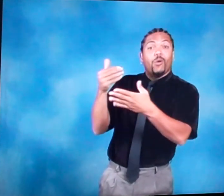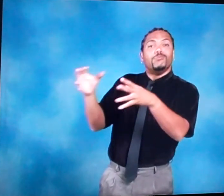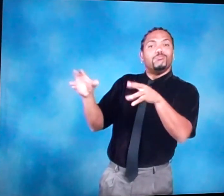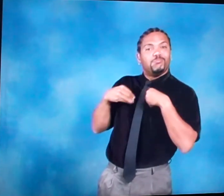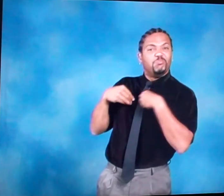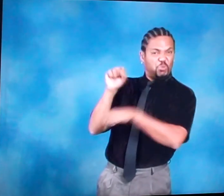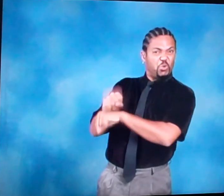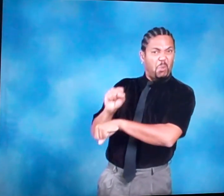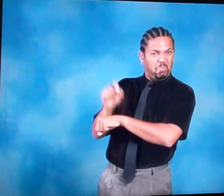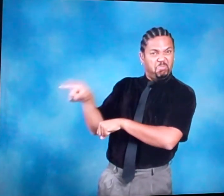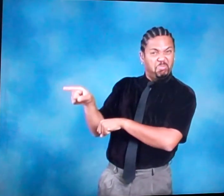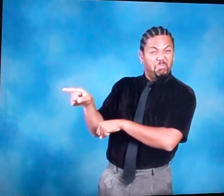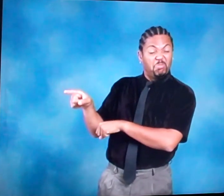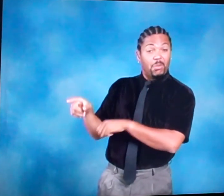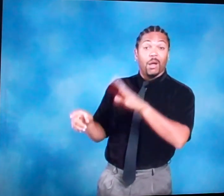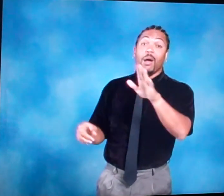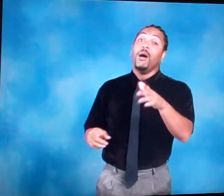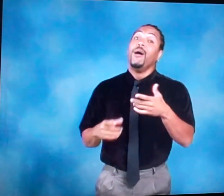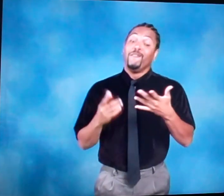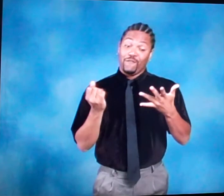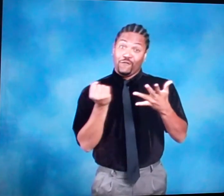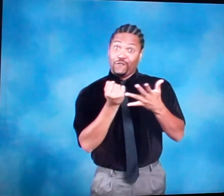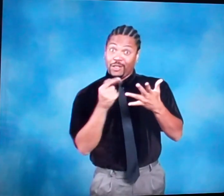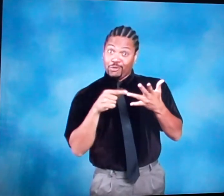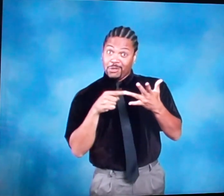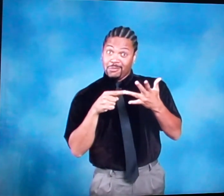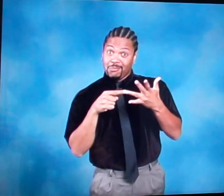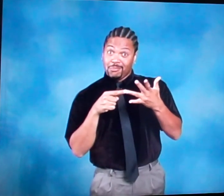and senior year, before you accept your internship,